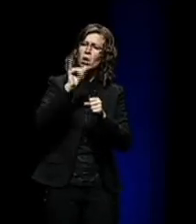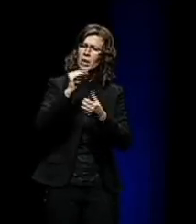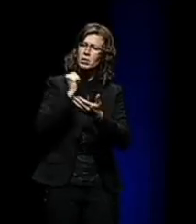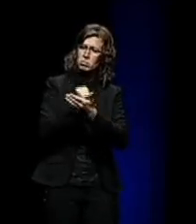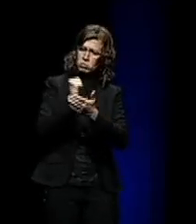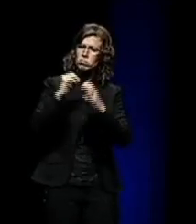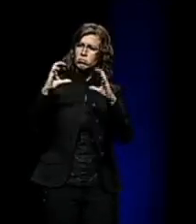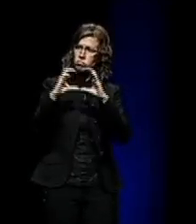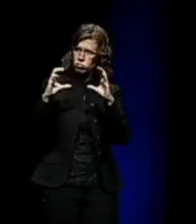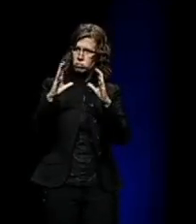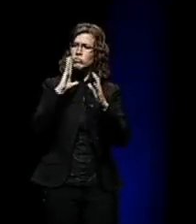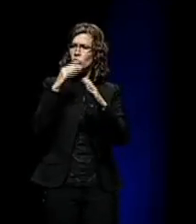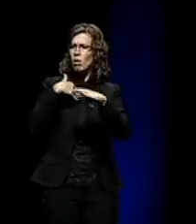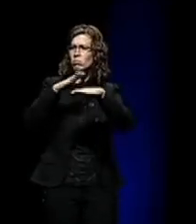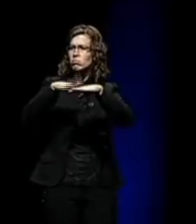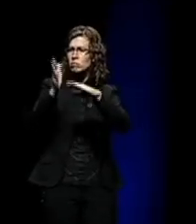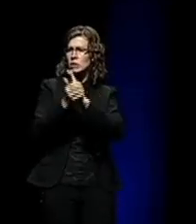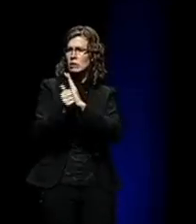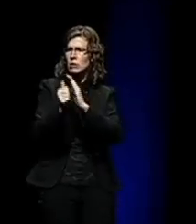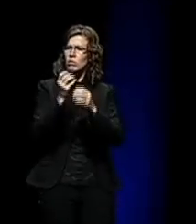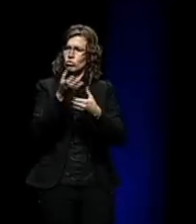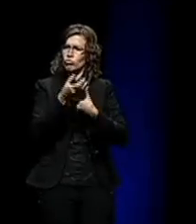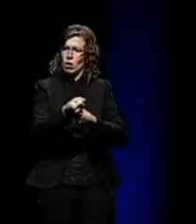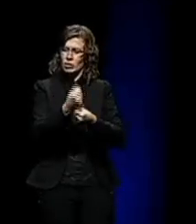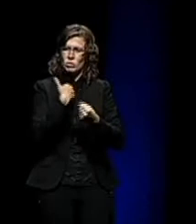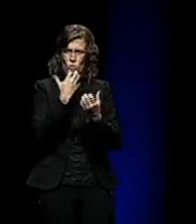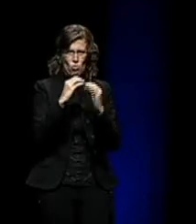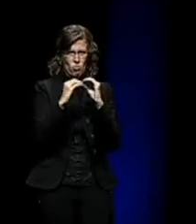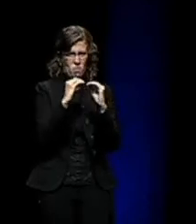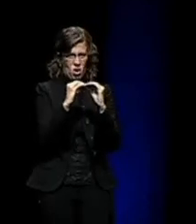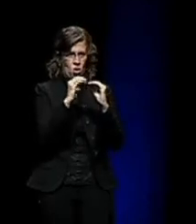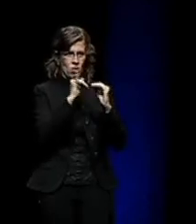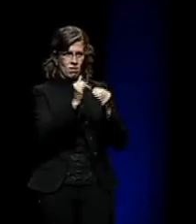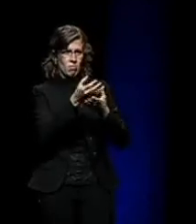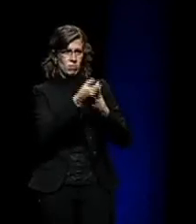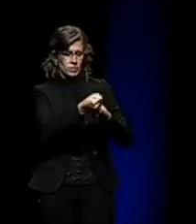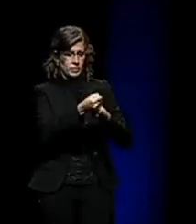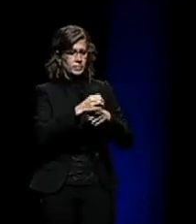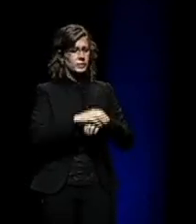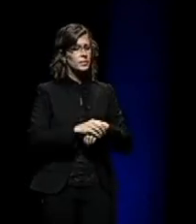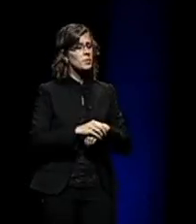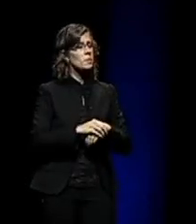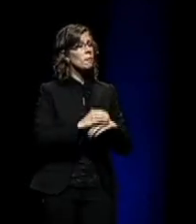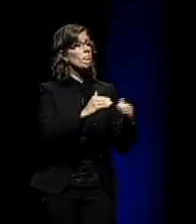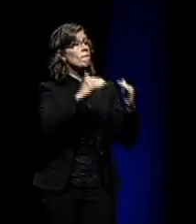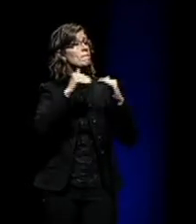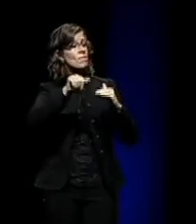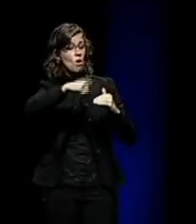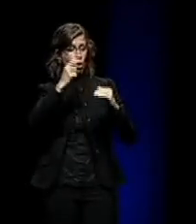Very interesting point. Right now you have three levels. The task force said we have to have levels.